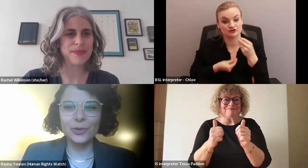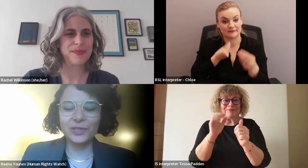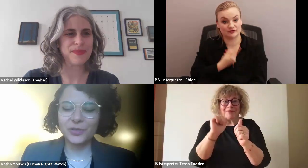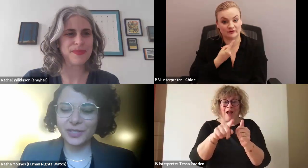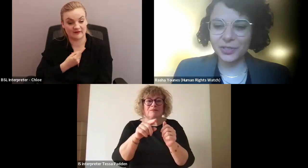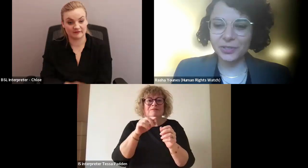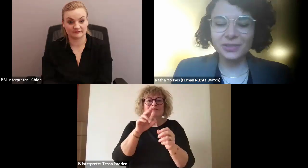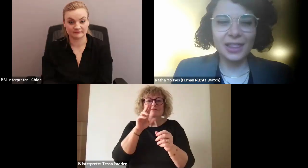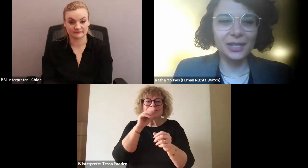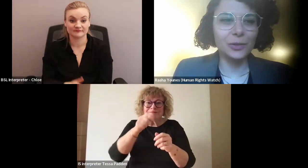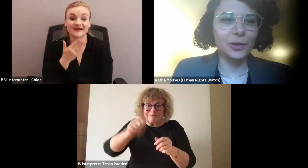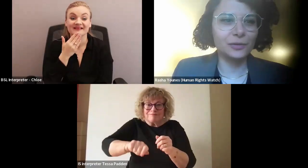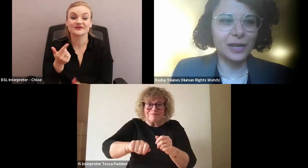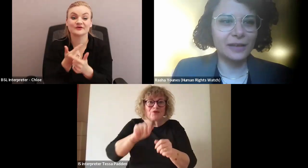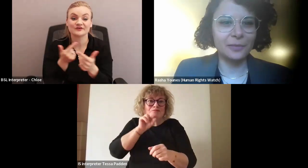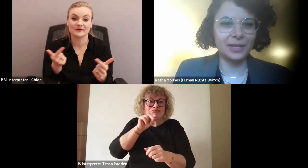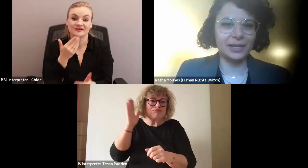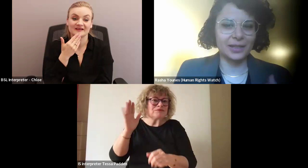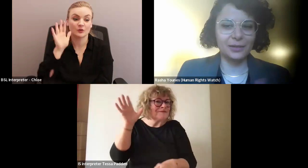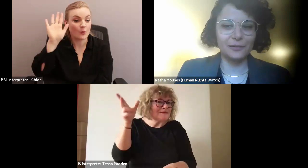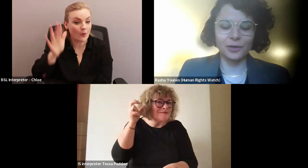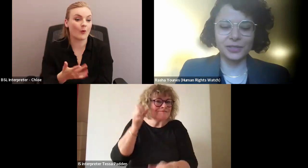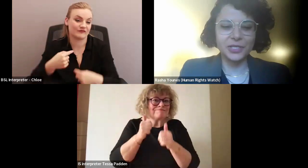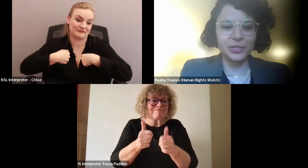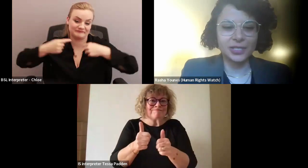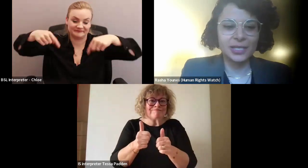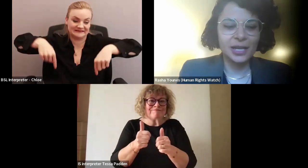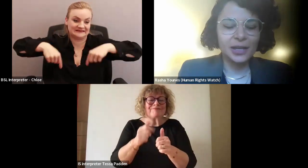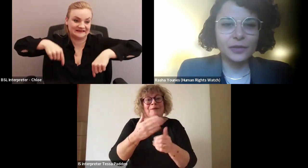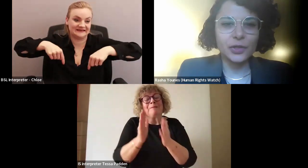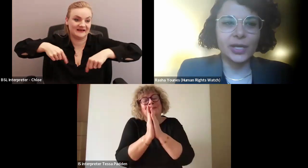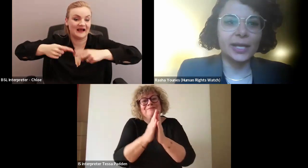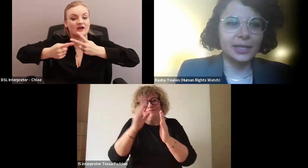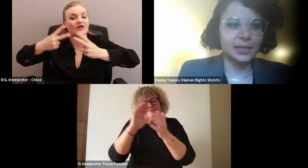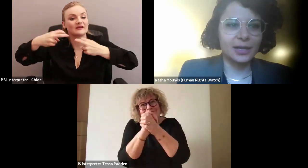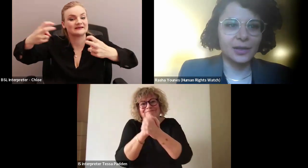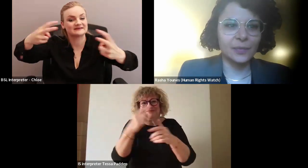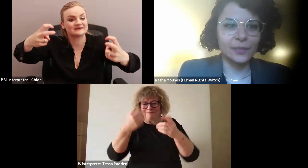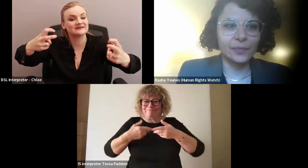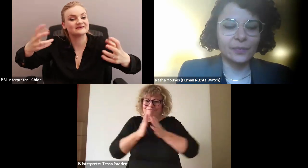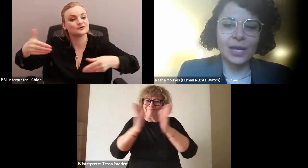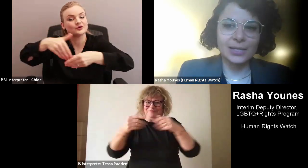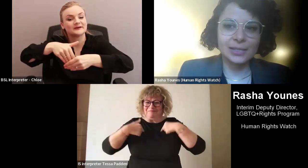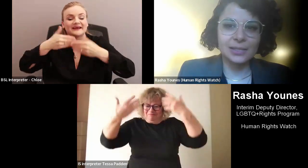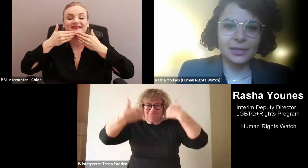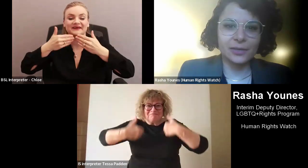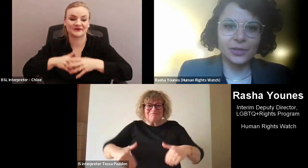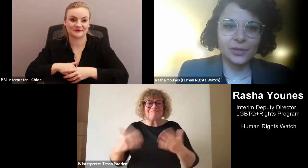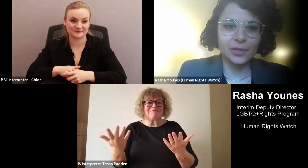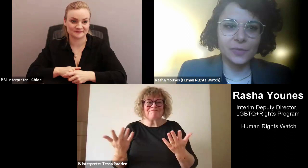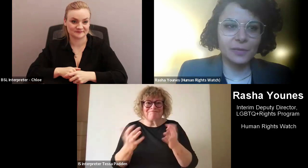Thank you so much, Rachel. Thank you all for having me, and thank you for all the listeners for joining in.